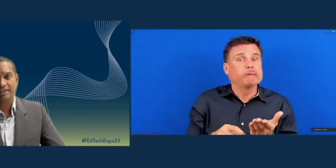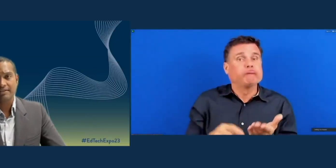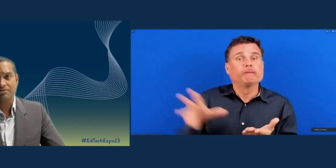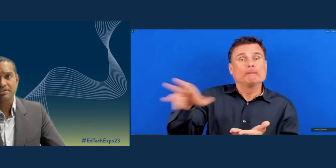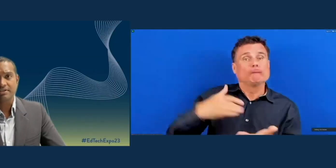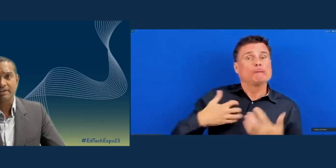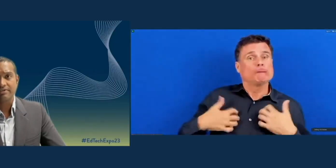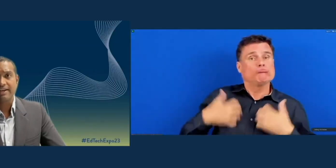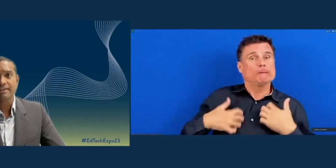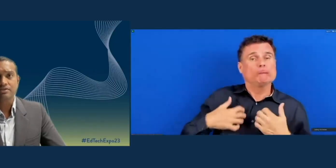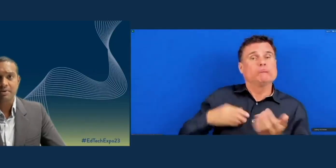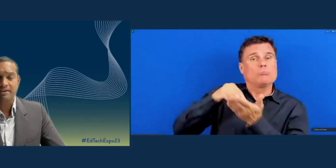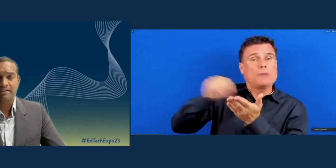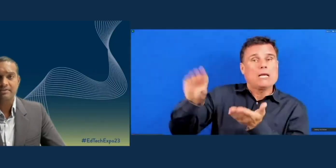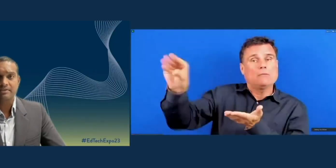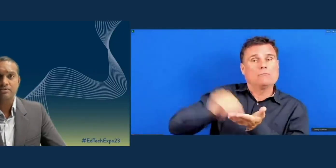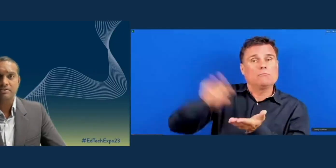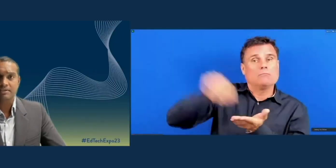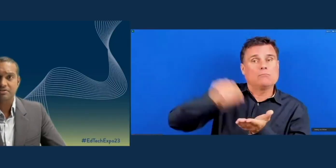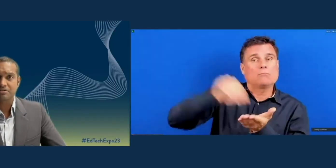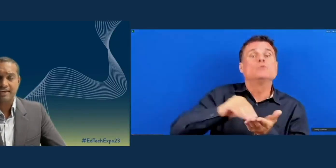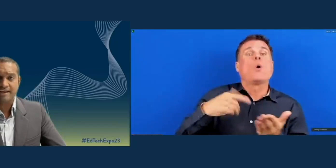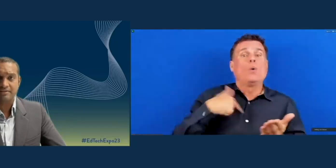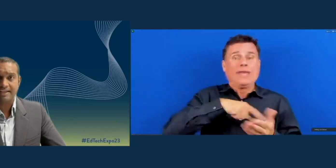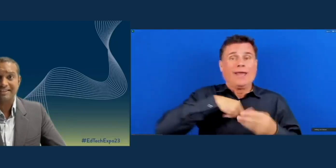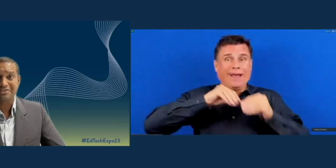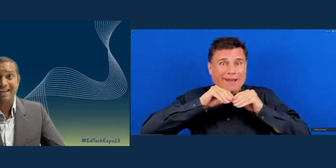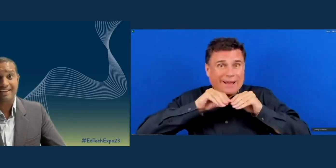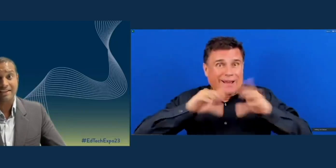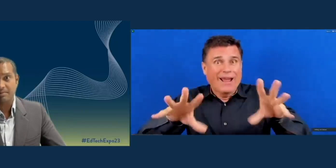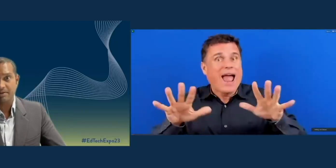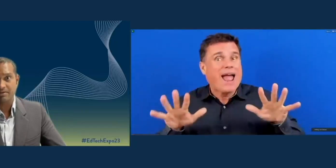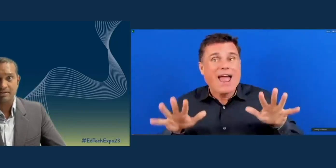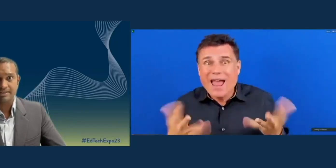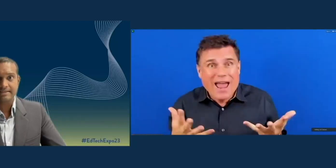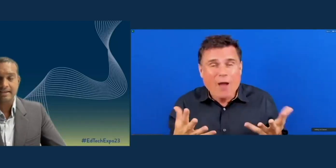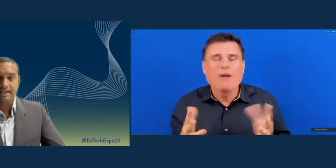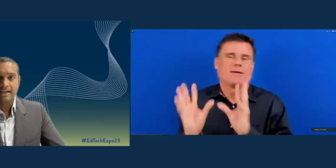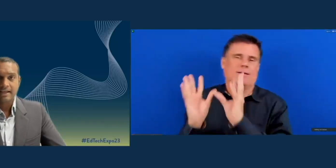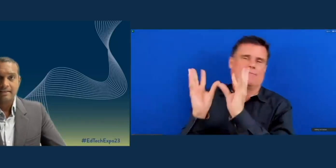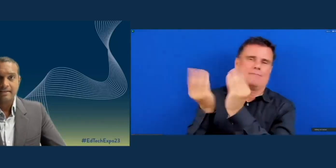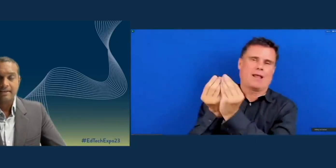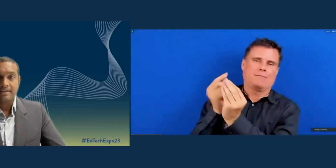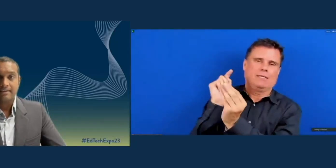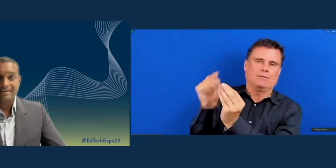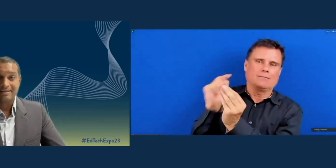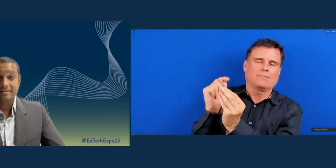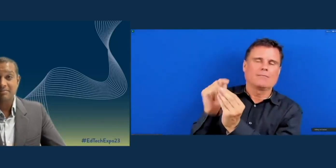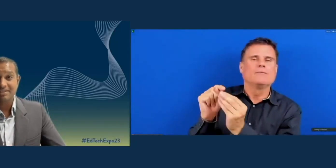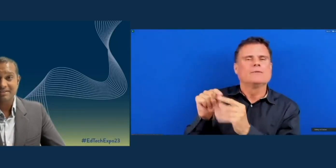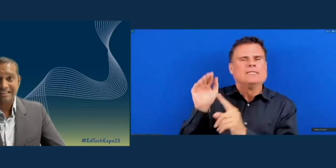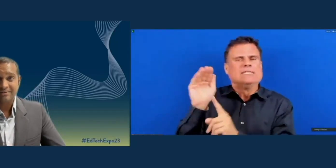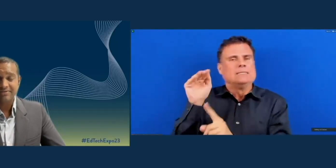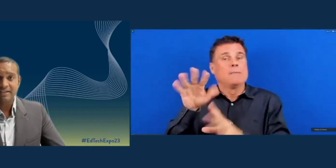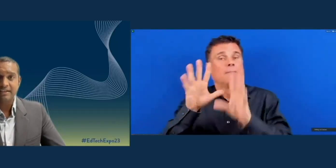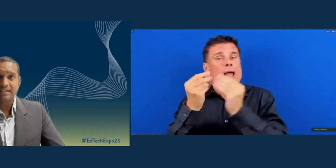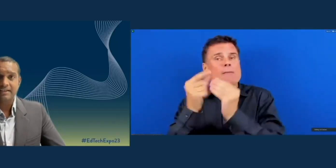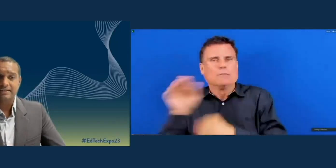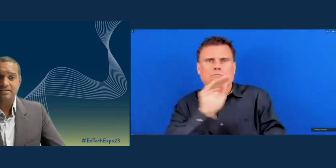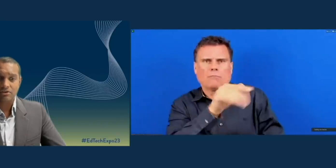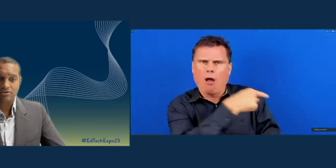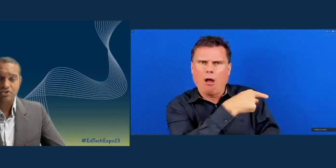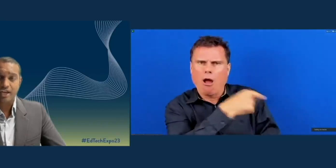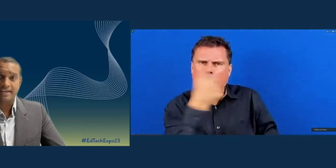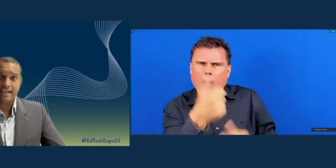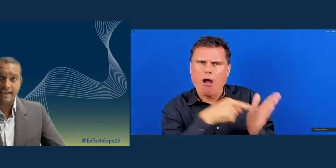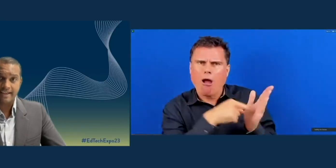scale is reaching directly to parents using digital channels and just telling them about the content. The system itself is